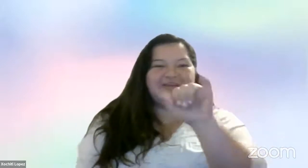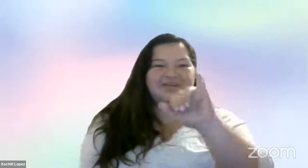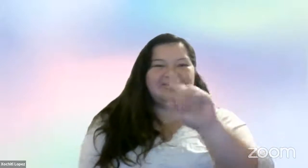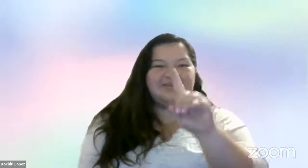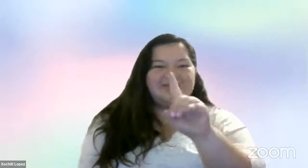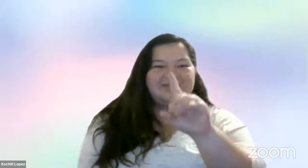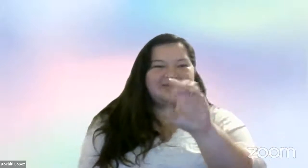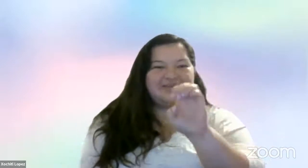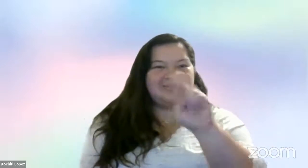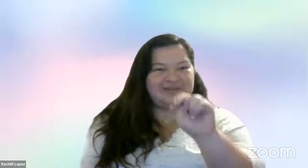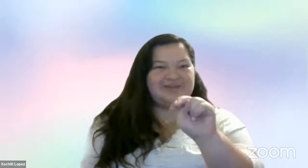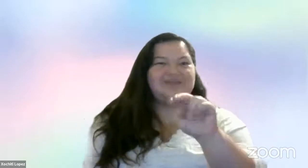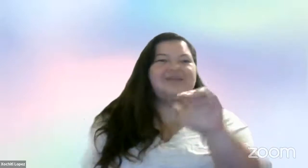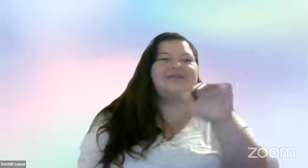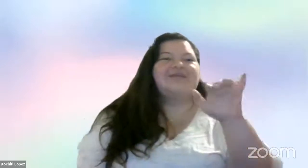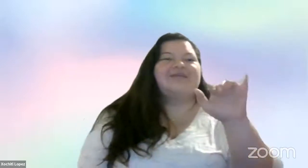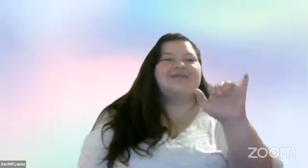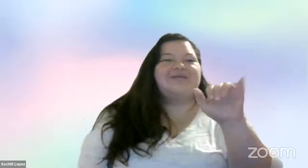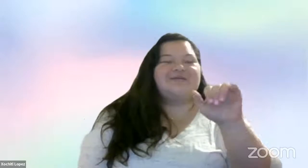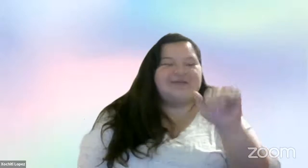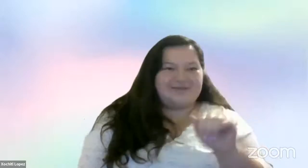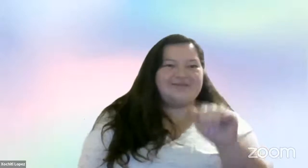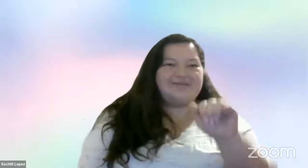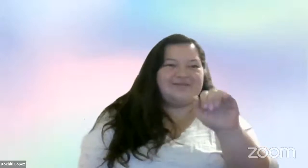But we've got Jaden.